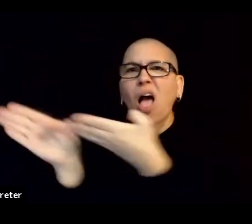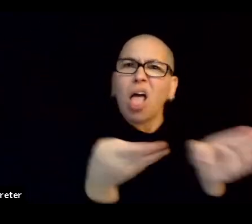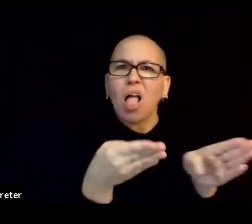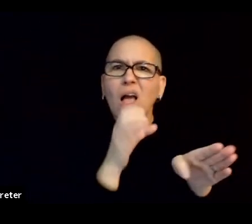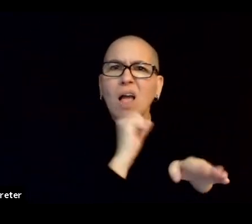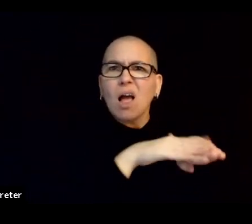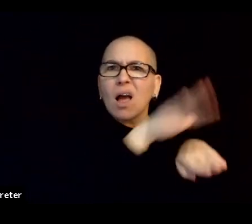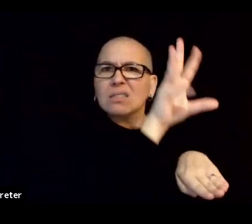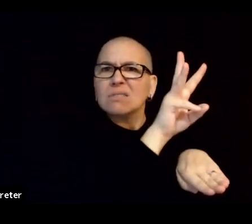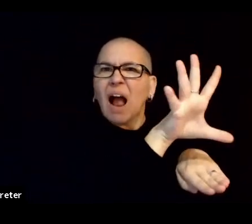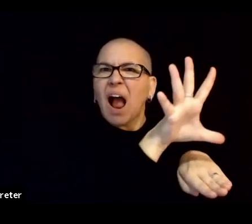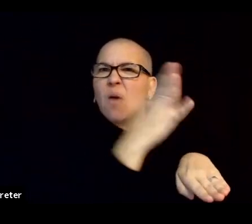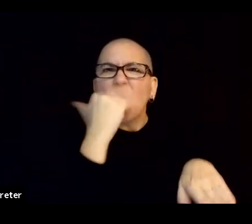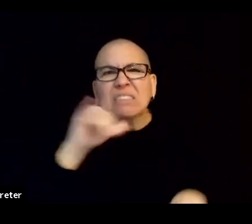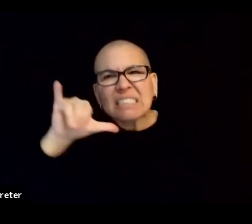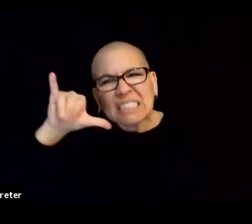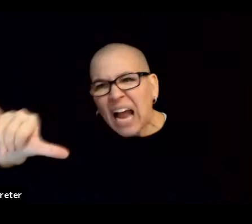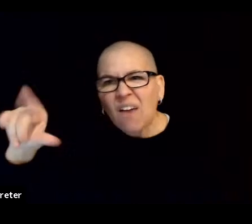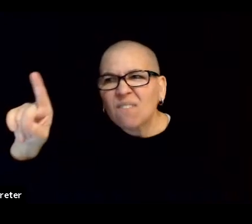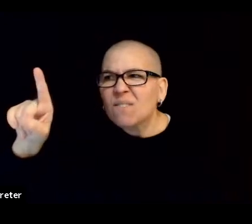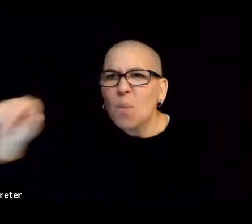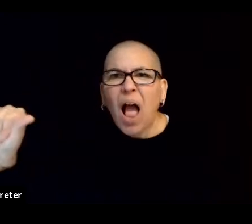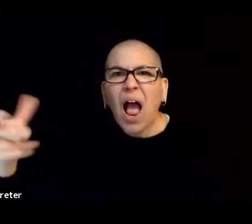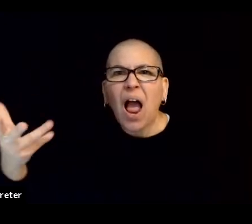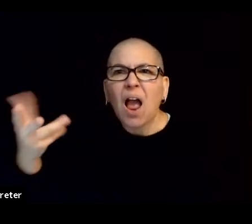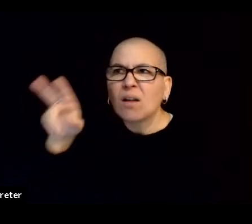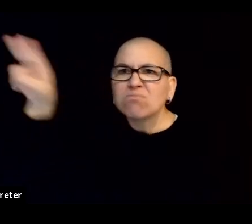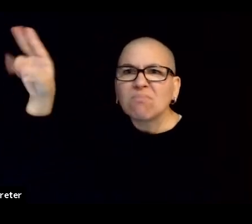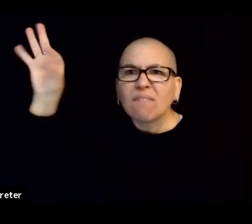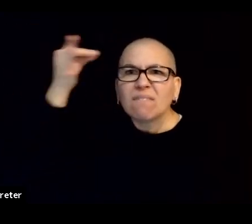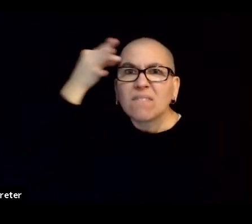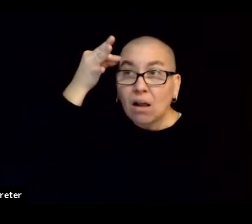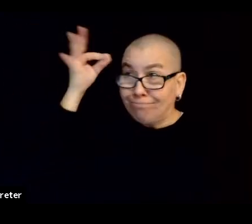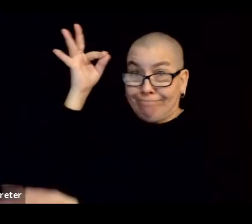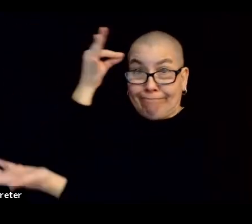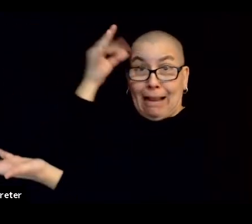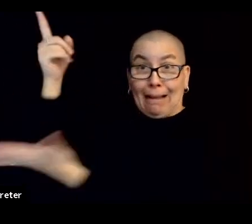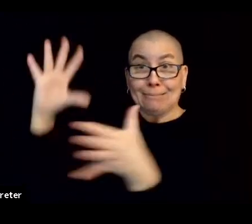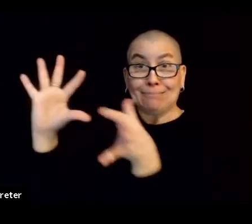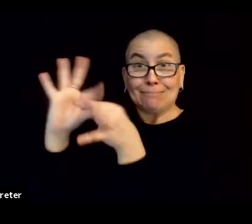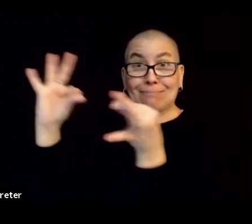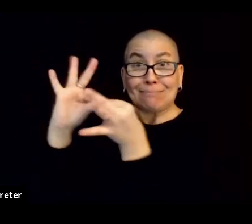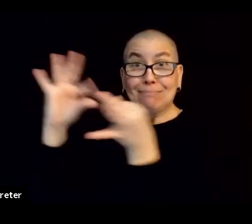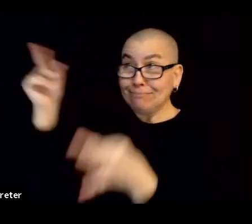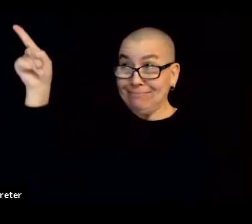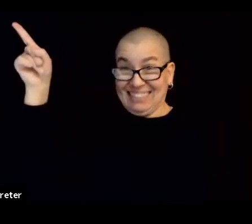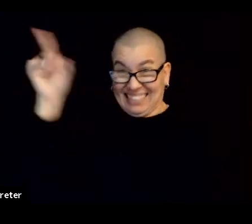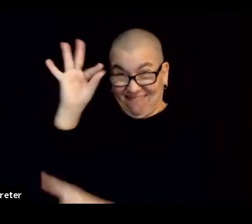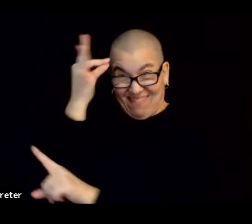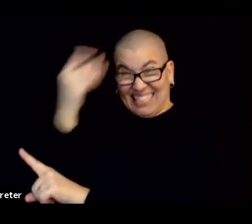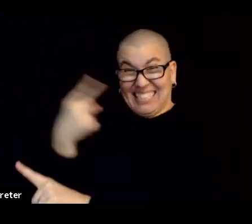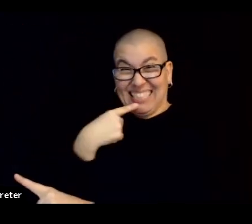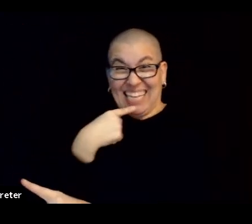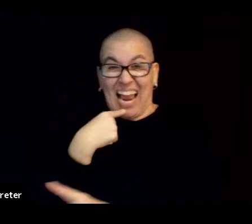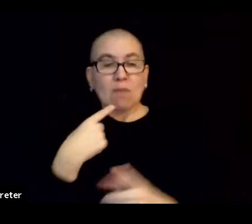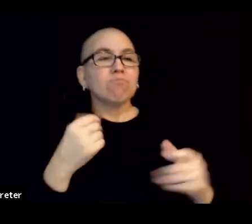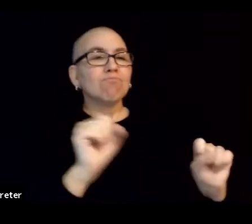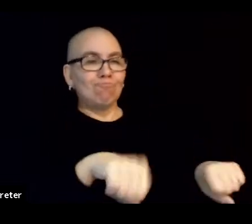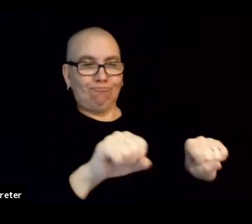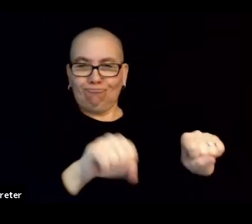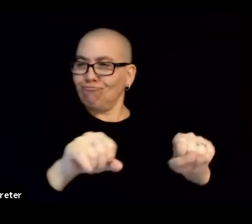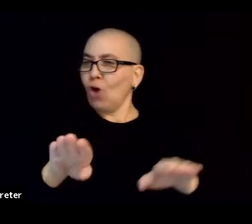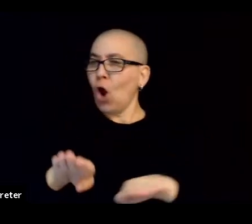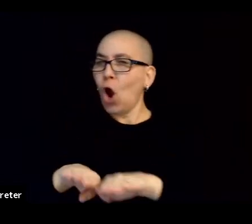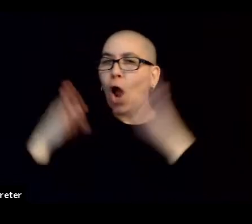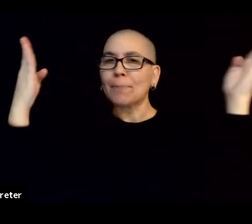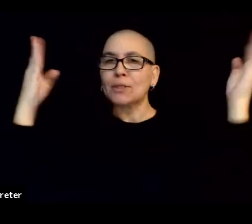a challenging position. And so there are just not enough doses for everyone who wants to be vaccinated.